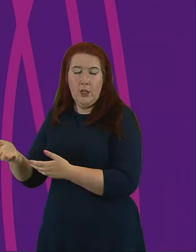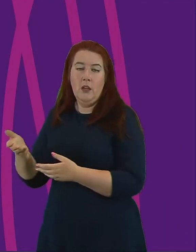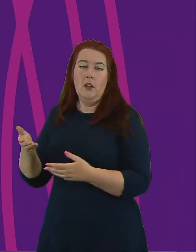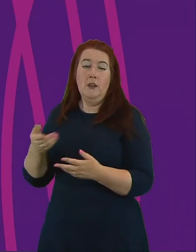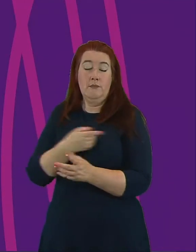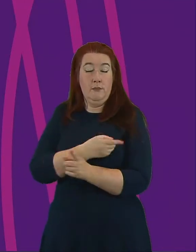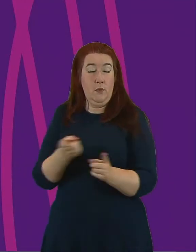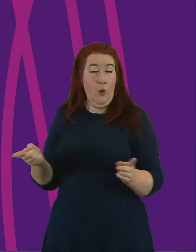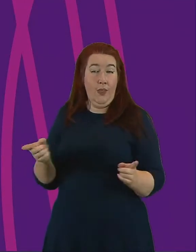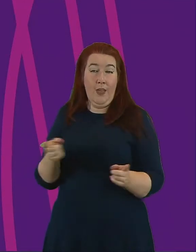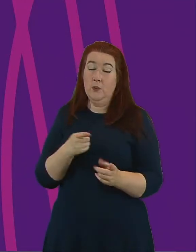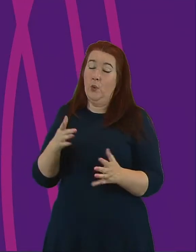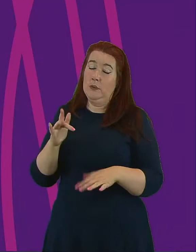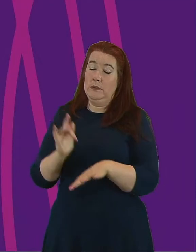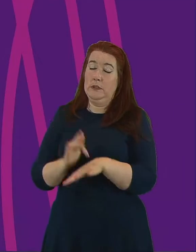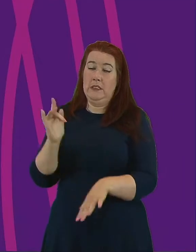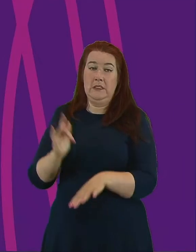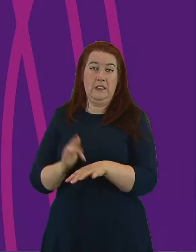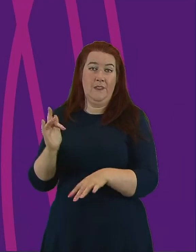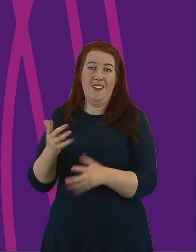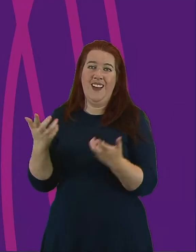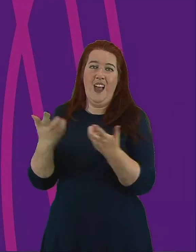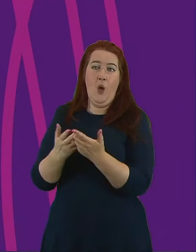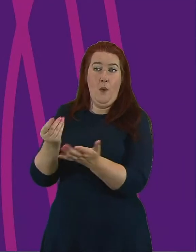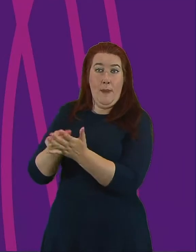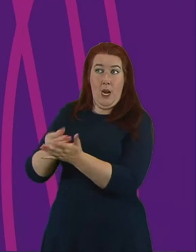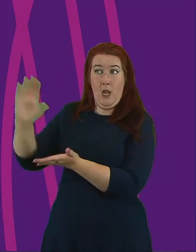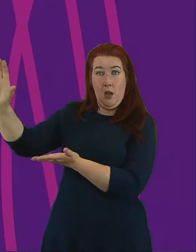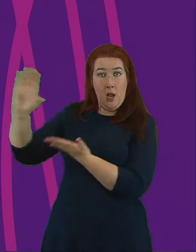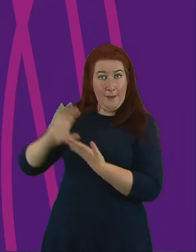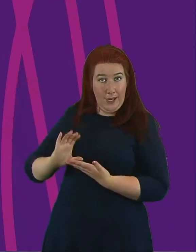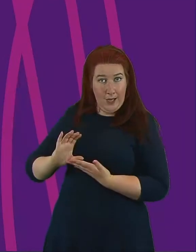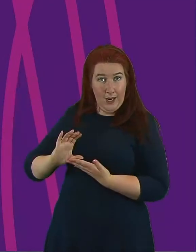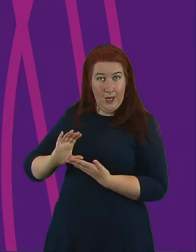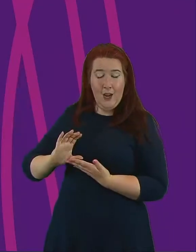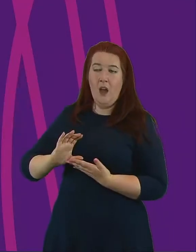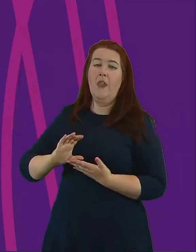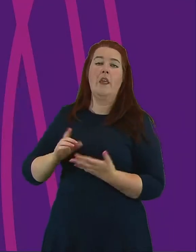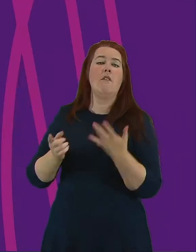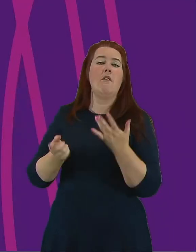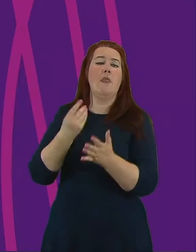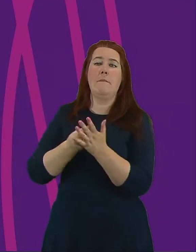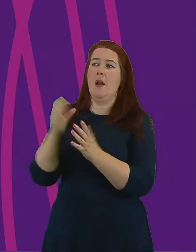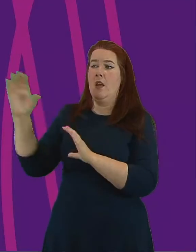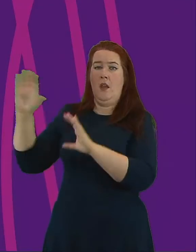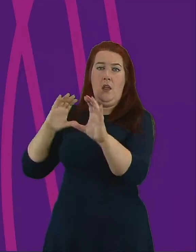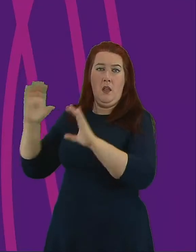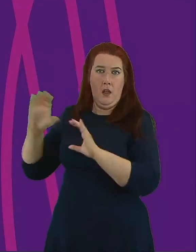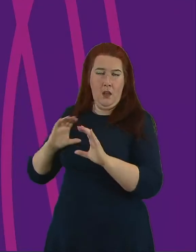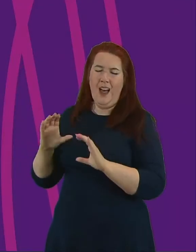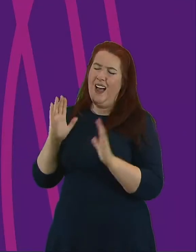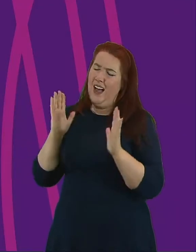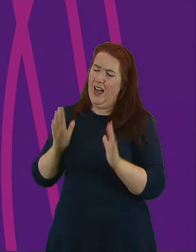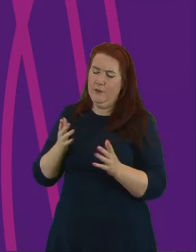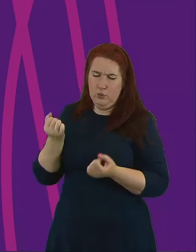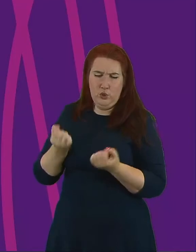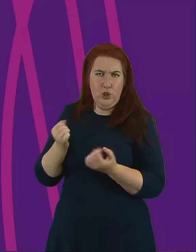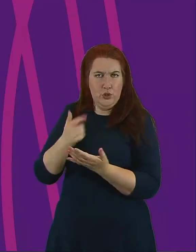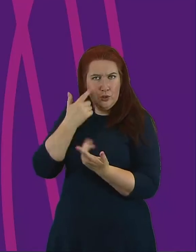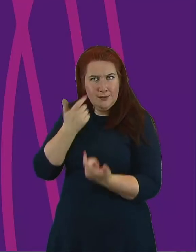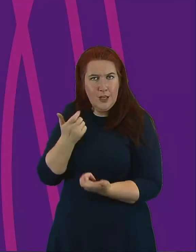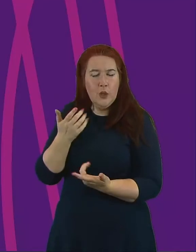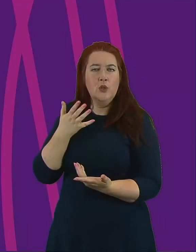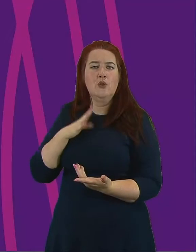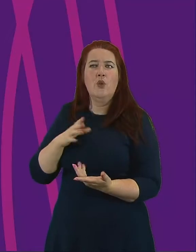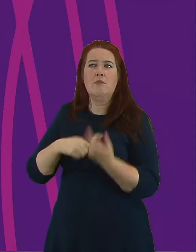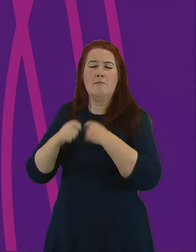sensitive matter. The way in which money comes in and the way in which other monies come from elsewhere has to be judged carefully so it does not distort